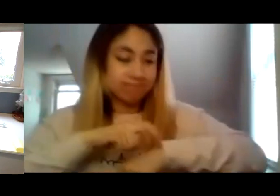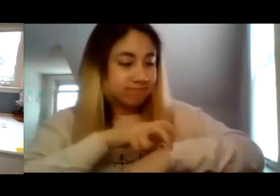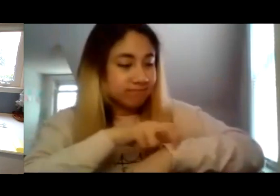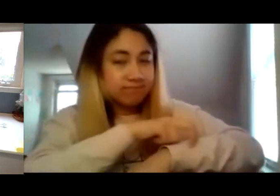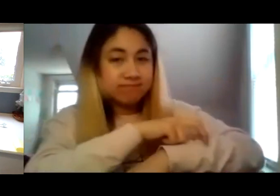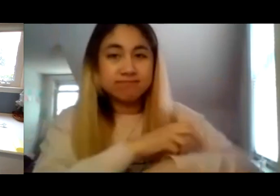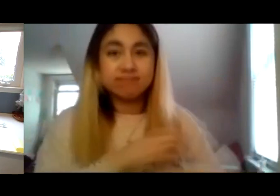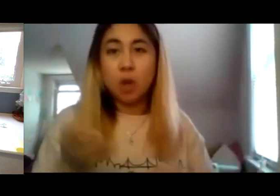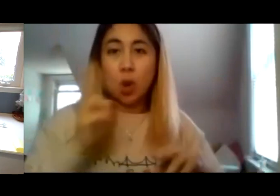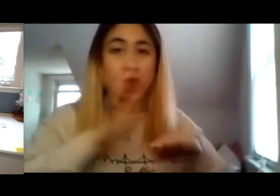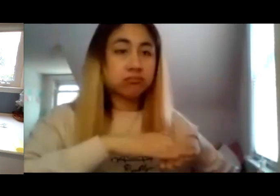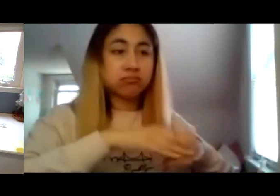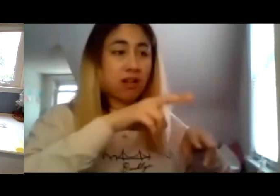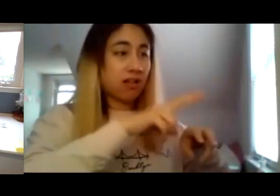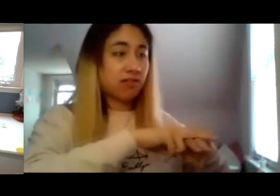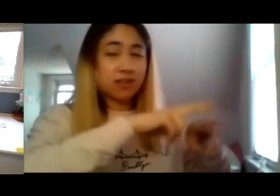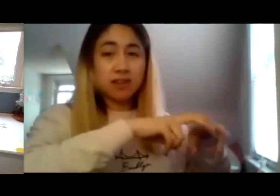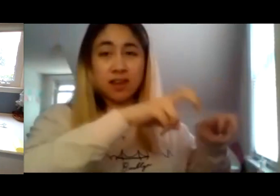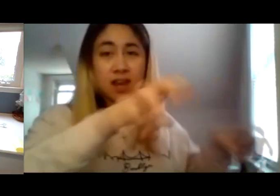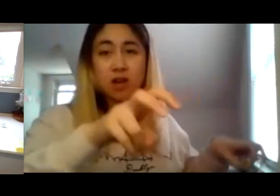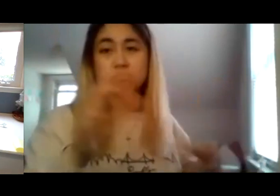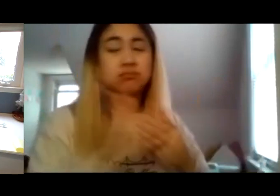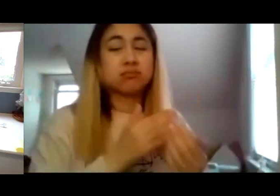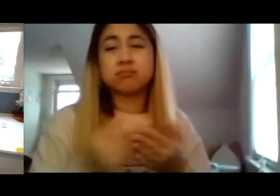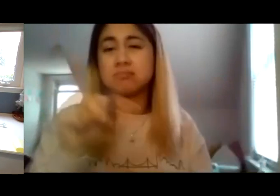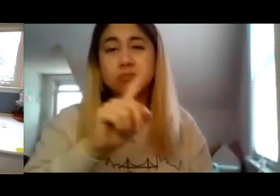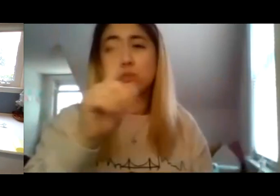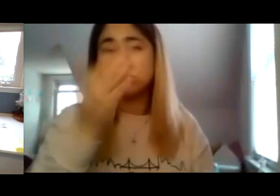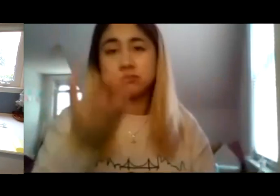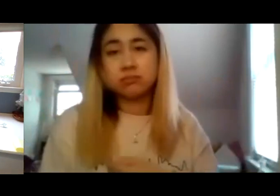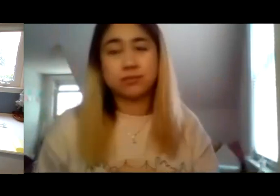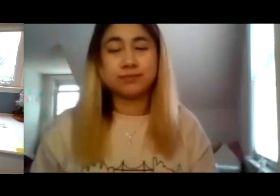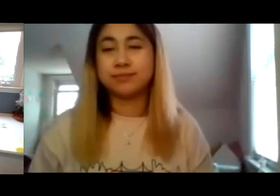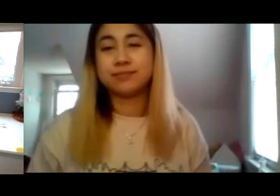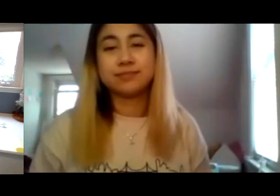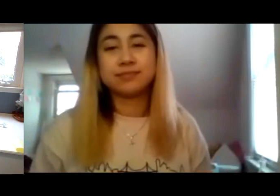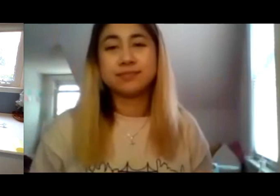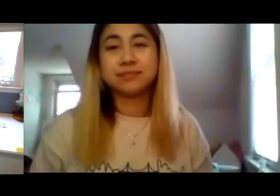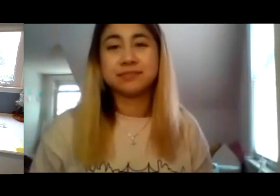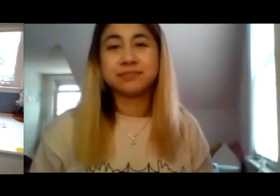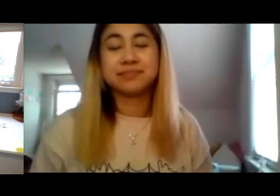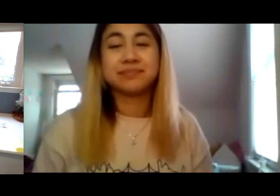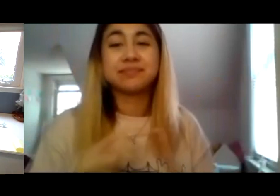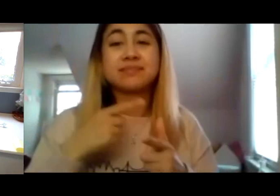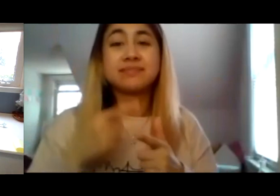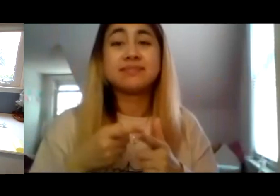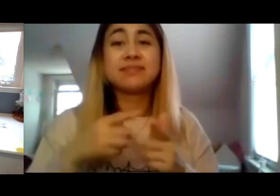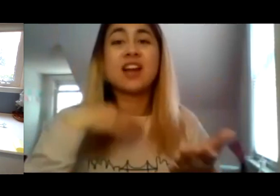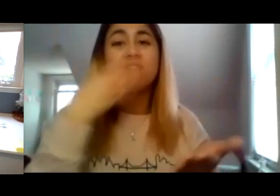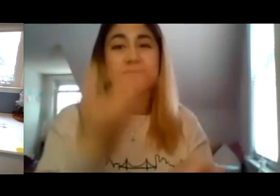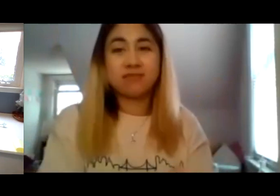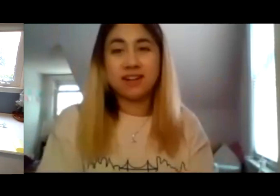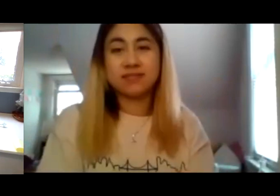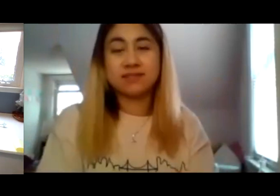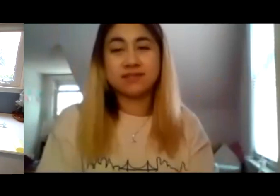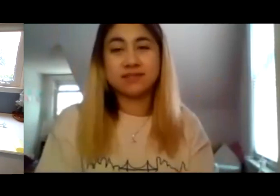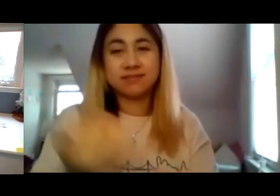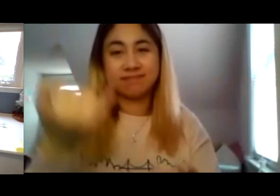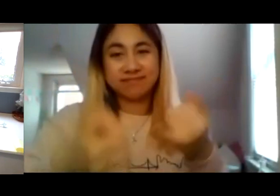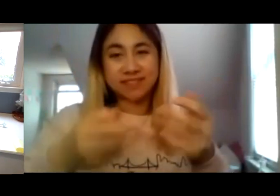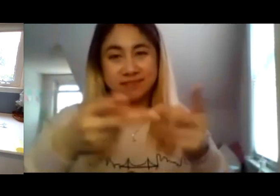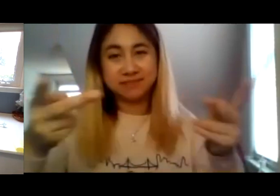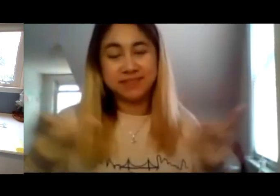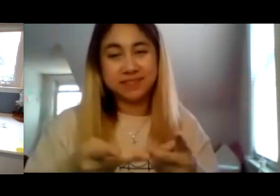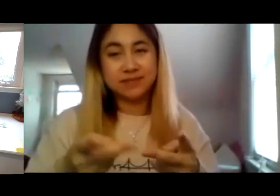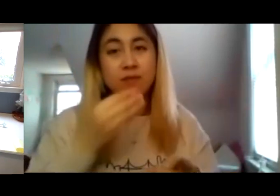no matter where you are. Okay? Until we get to our final place and we